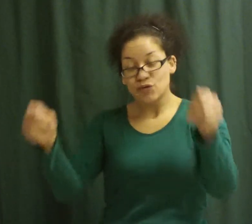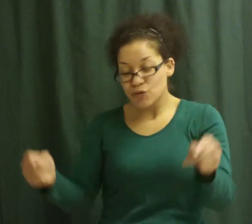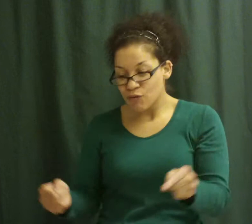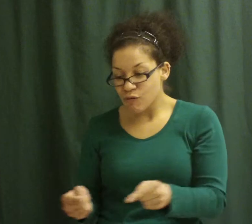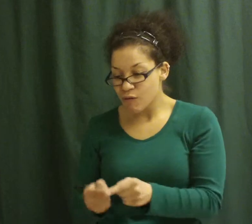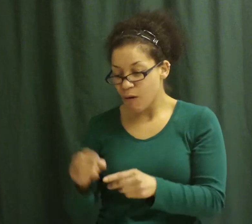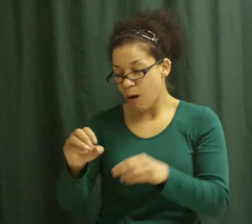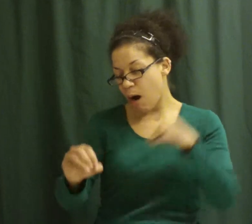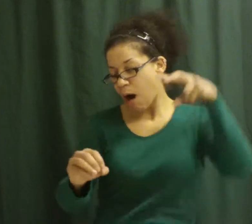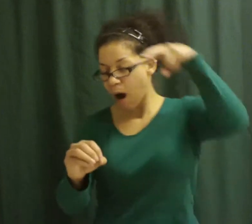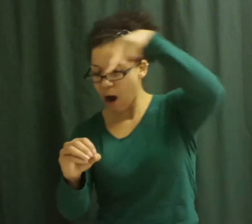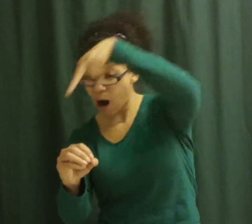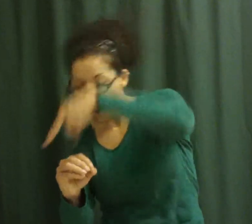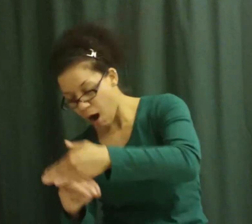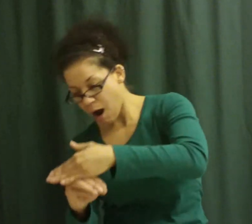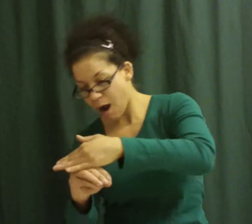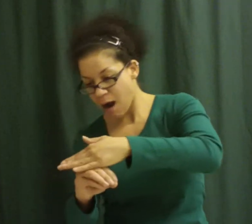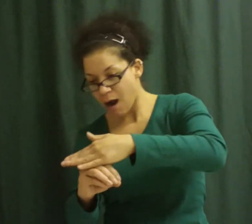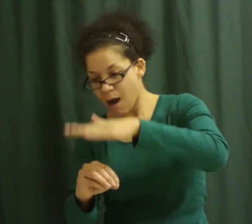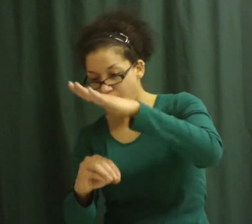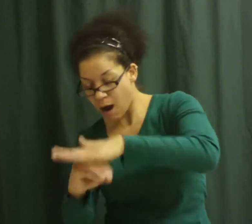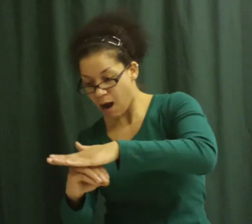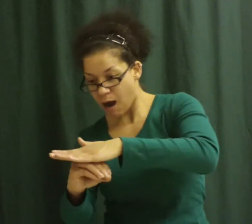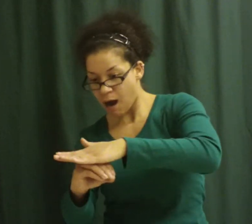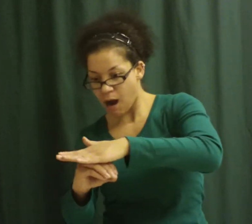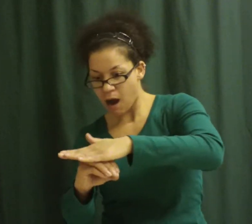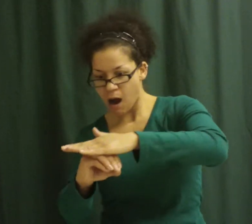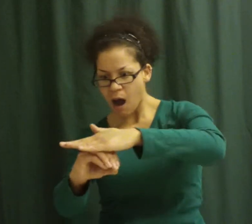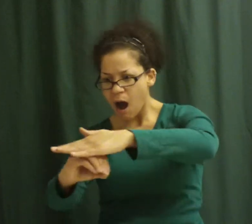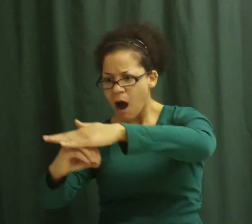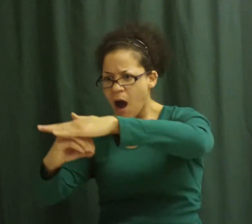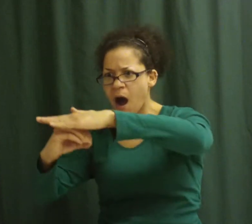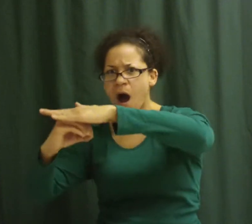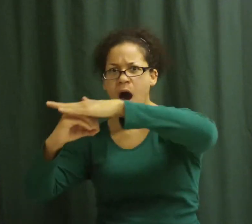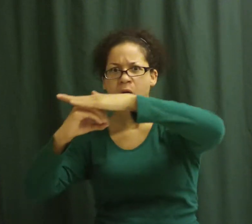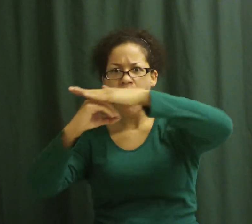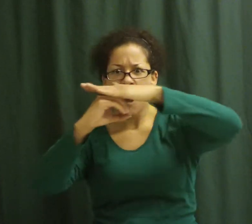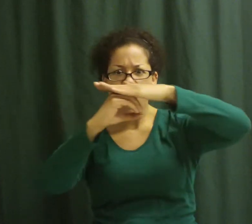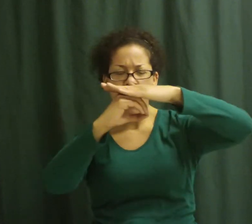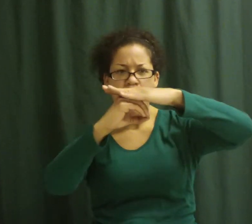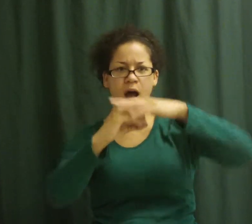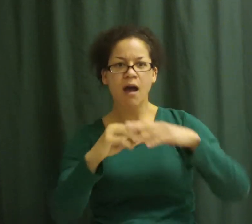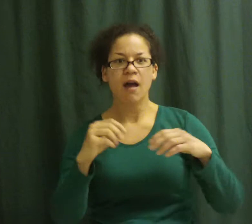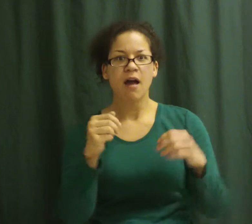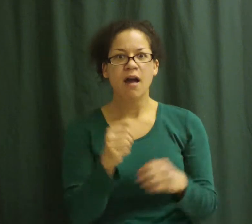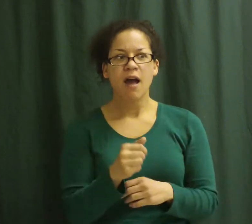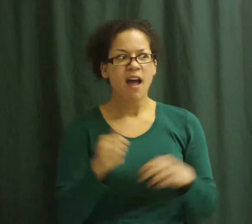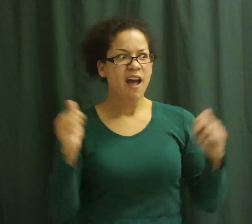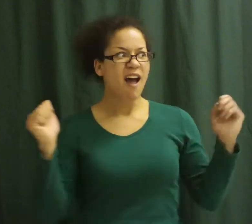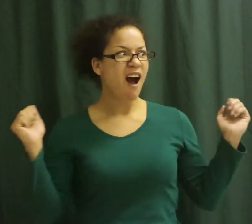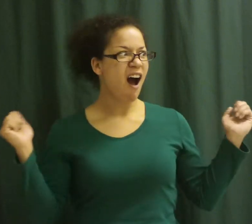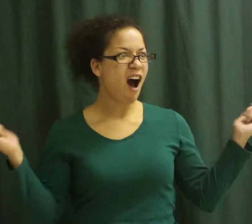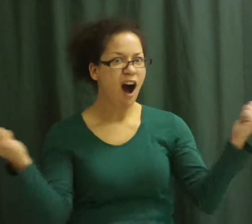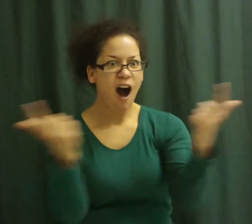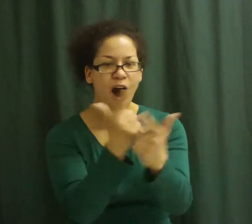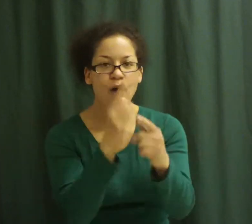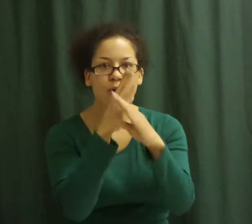wonder of wonder! Everyone was absolutely quiet. No one said